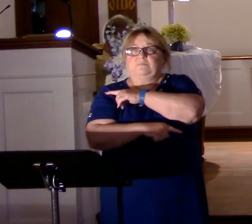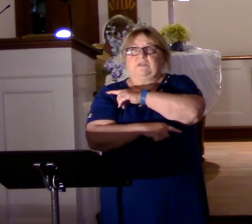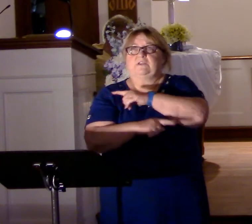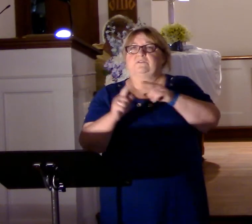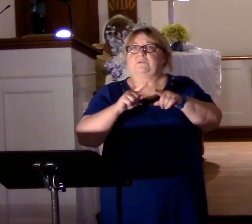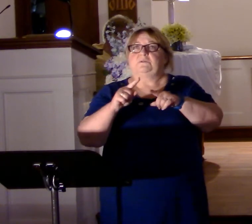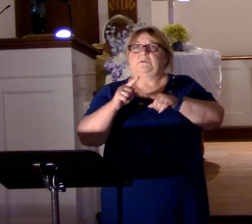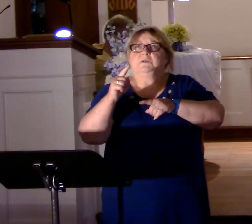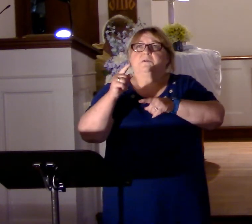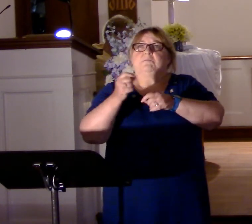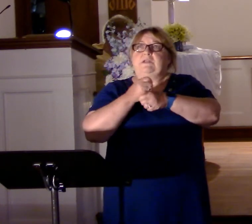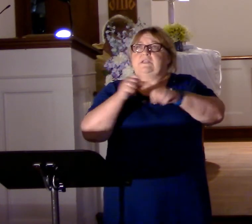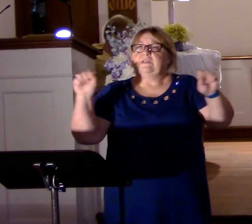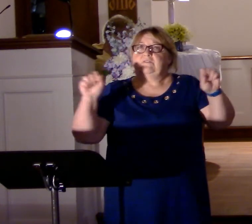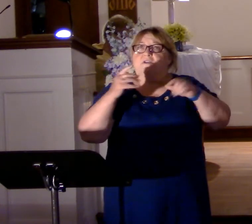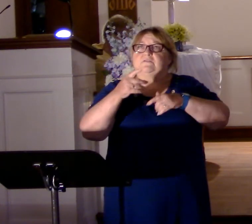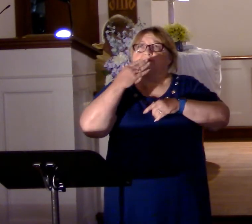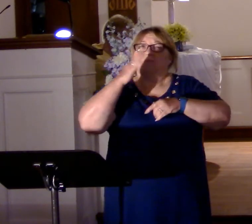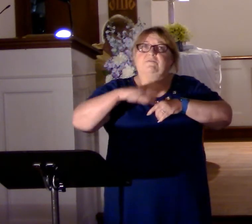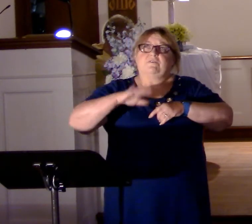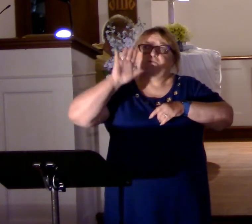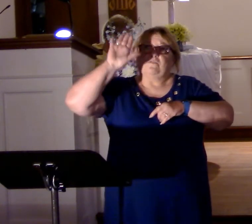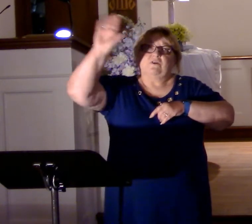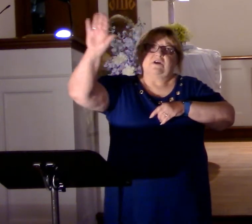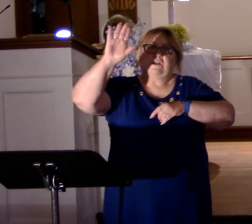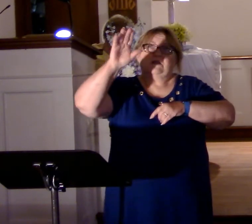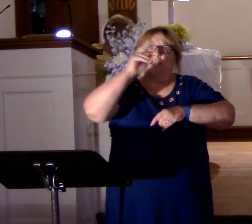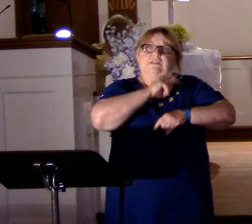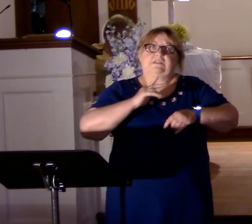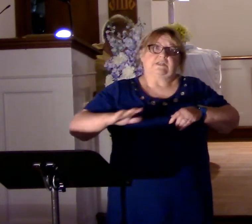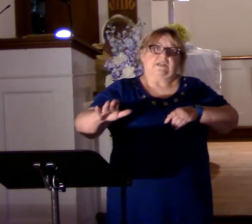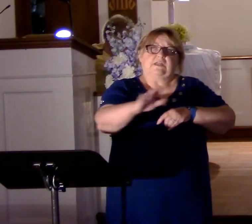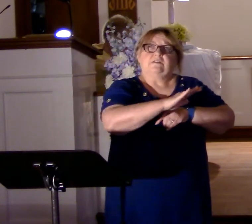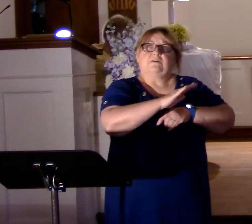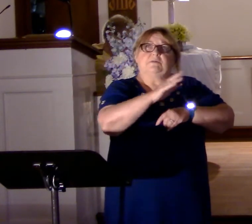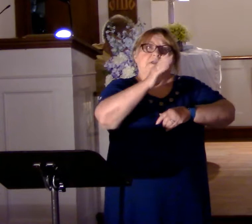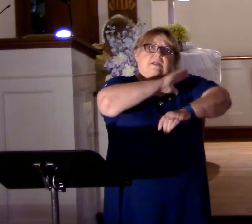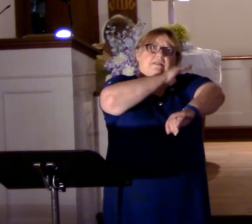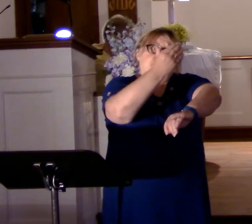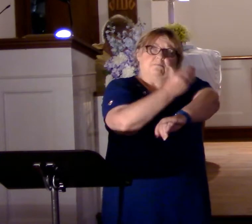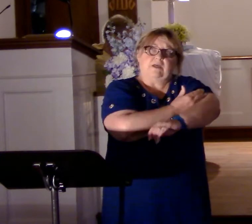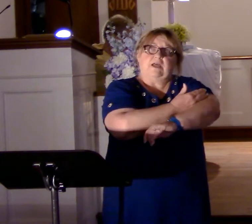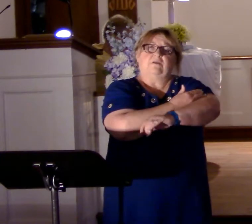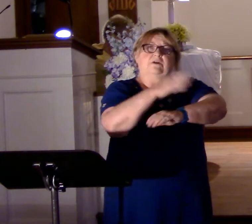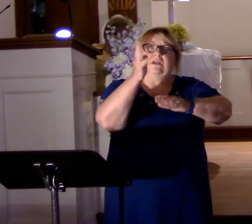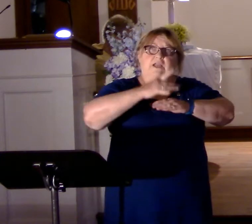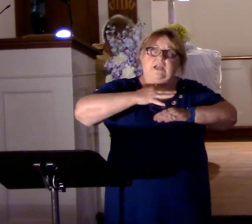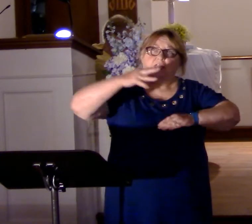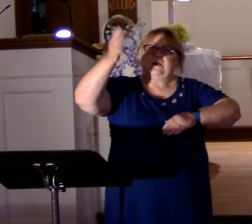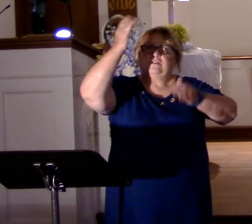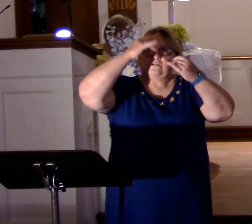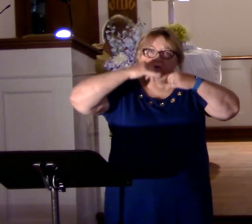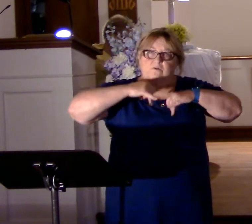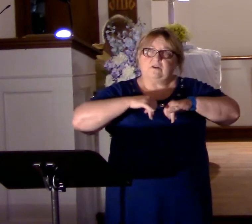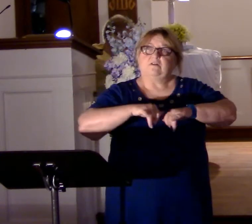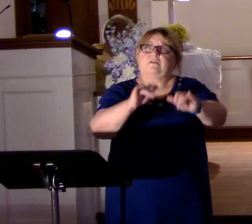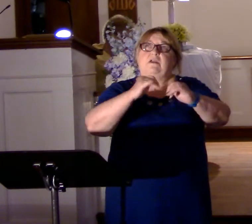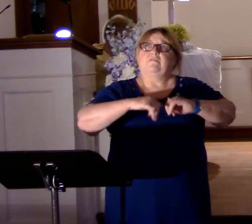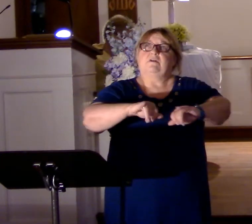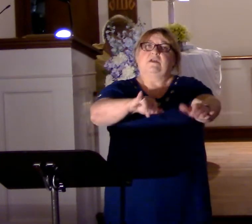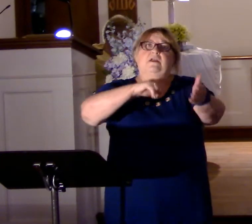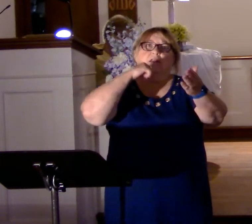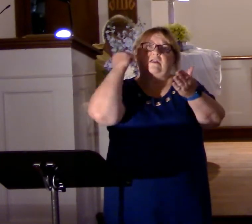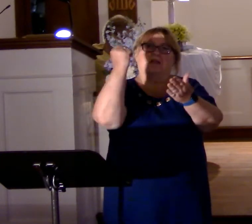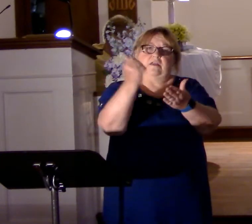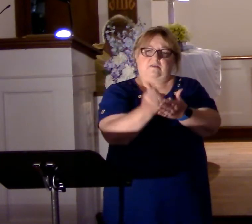into temptation, but deliver us from evil. For thine is the kingdom, and the power, and the glory